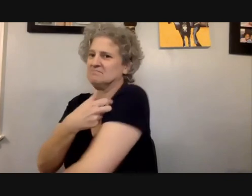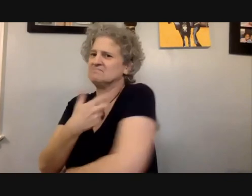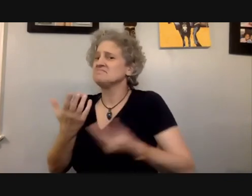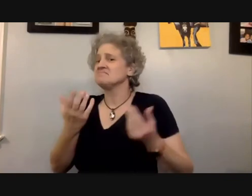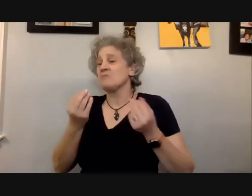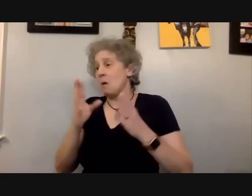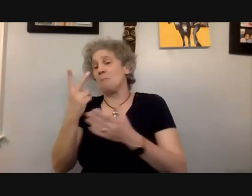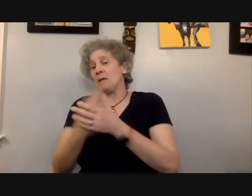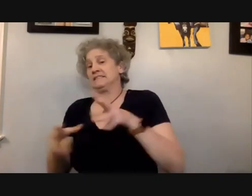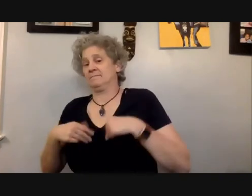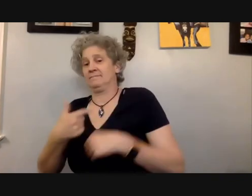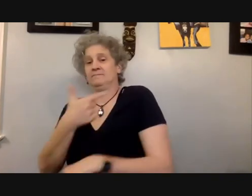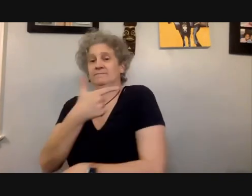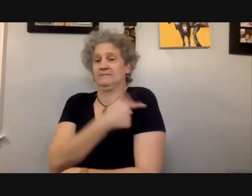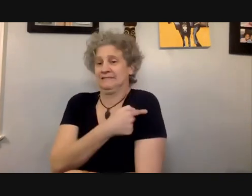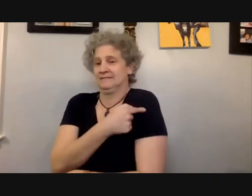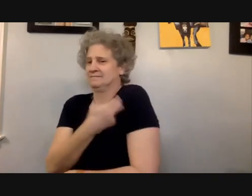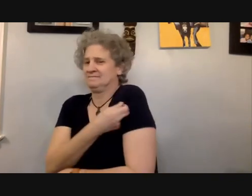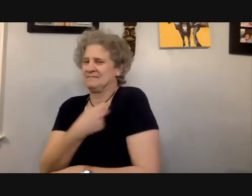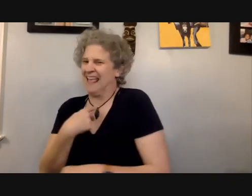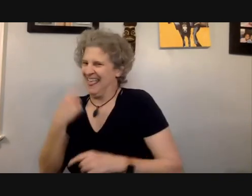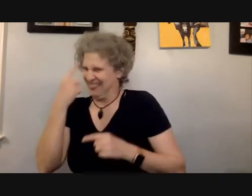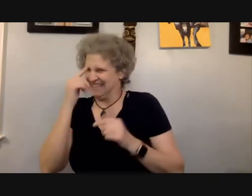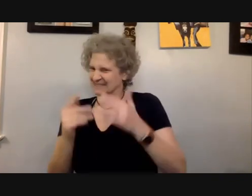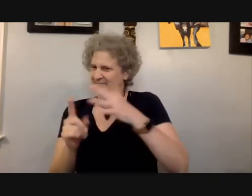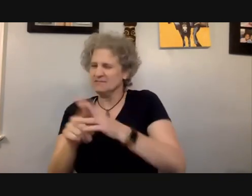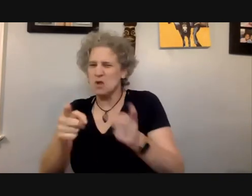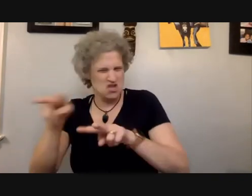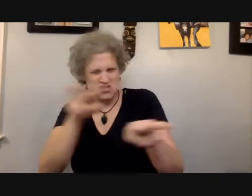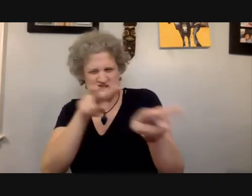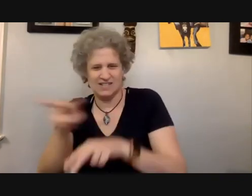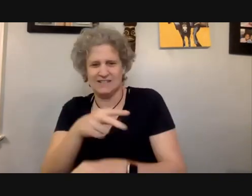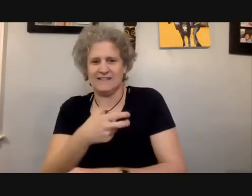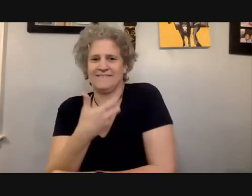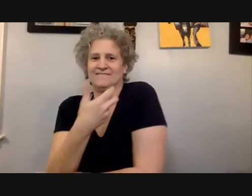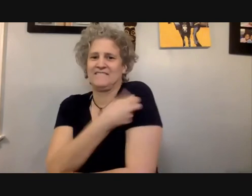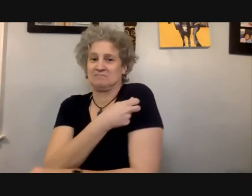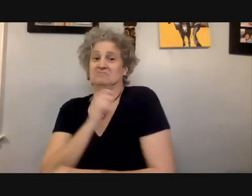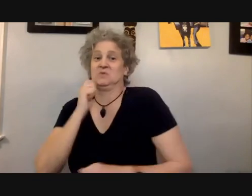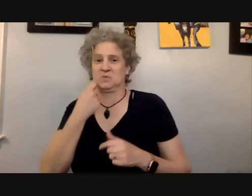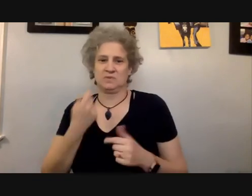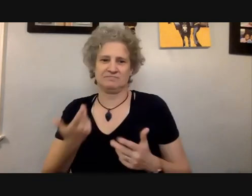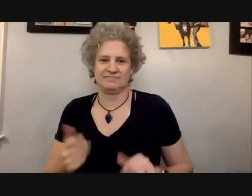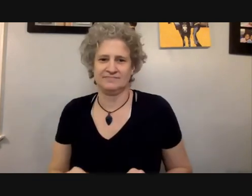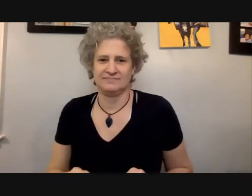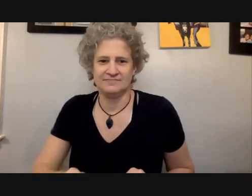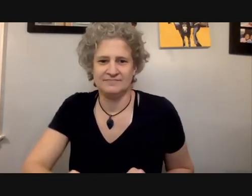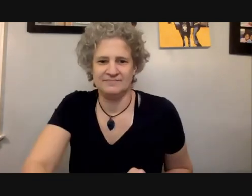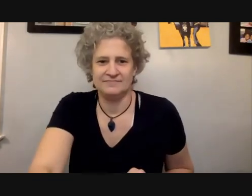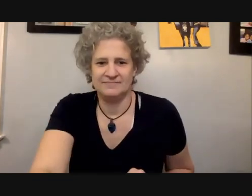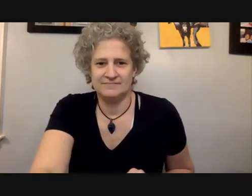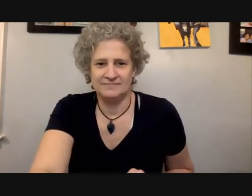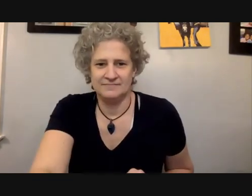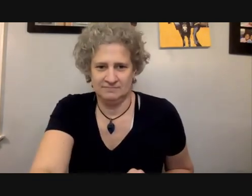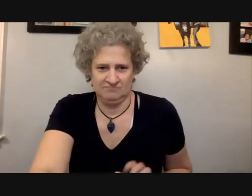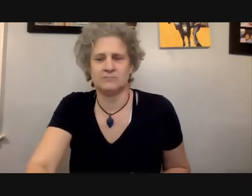depressing the plunger of the needle. Both are acceptable, but I'm noticing, particularly